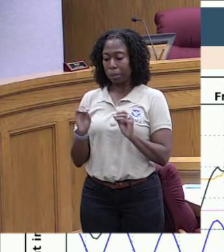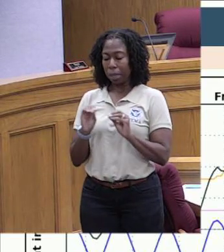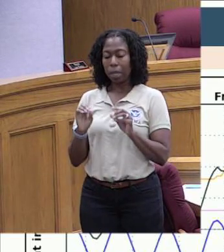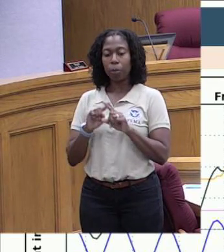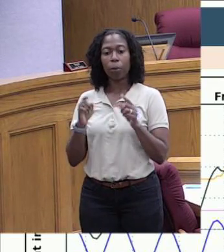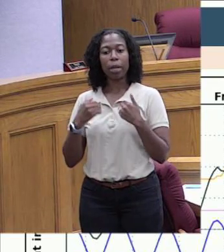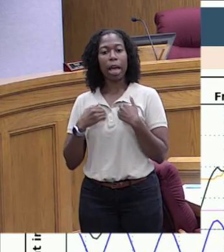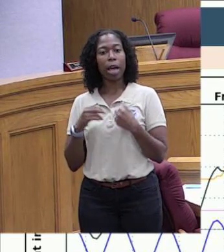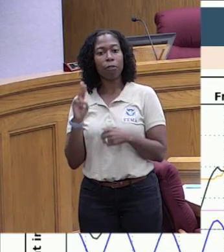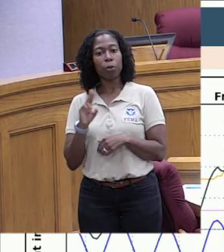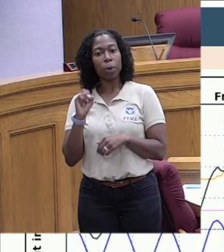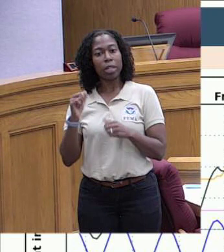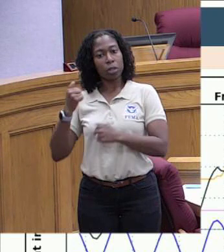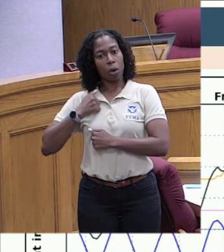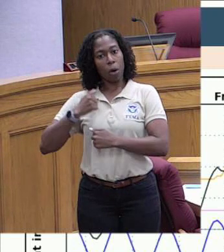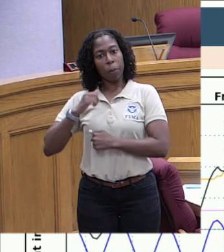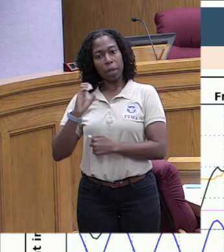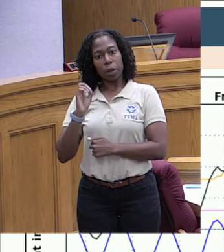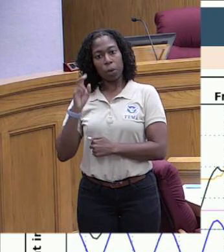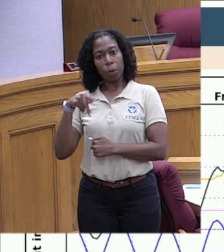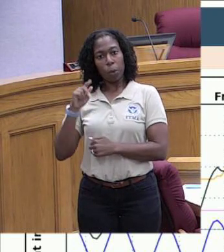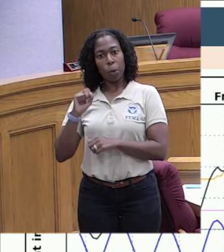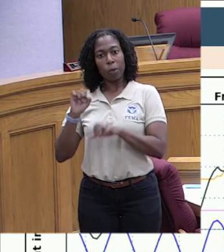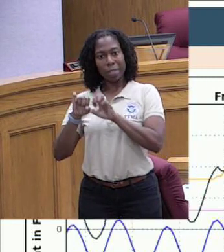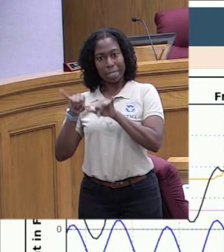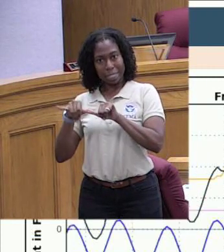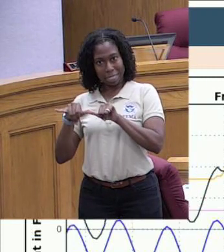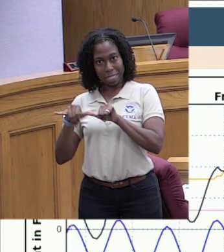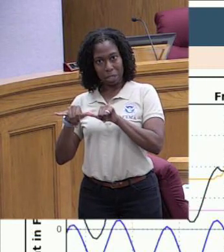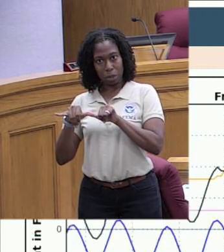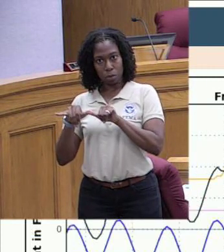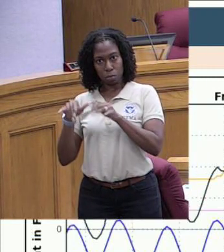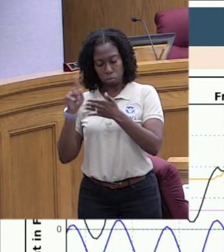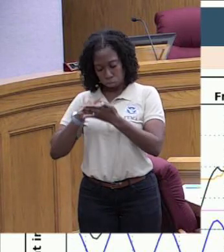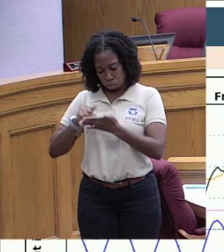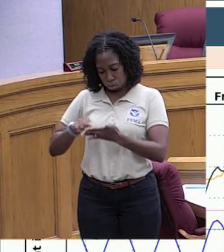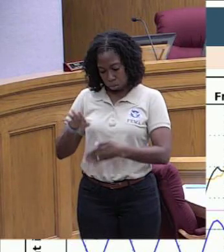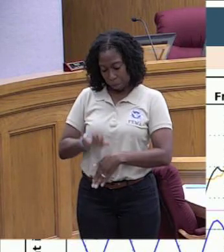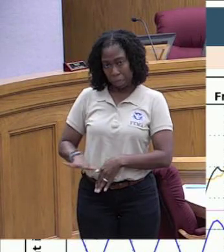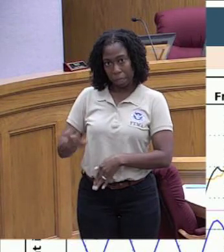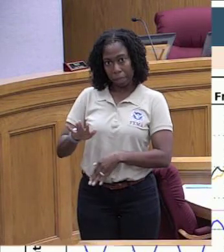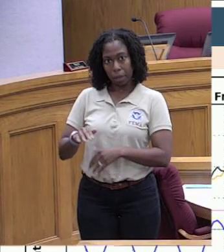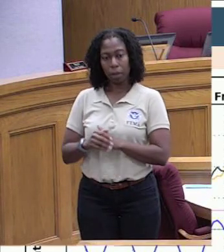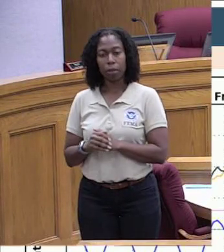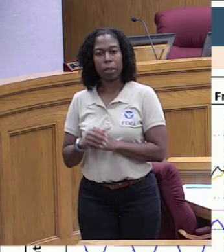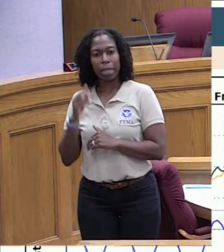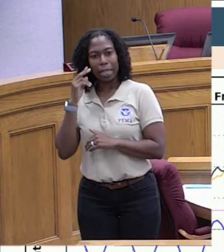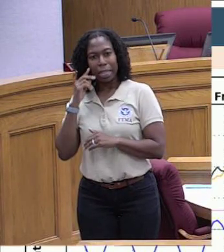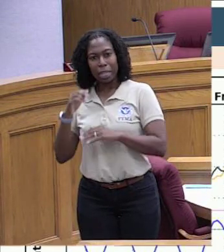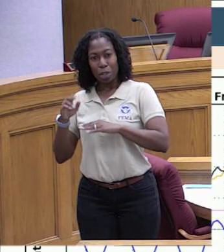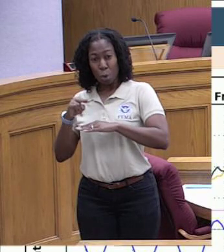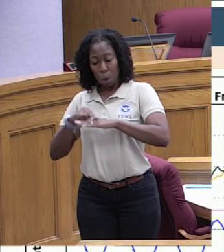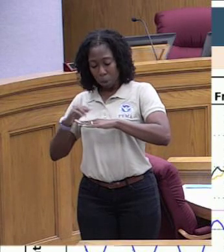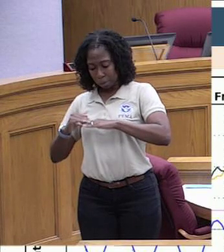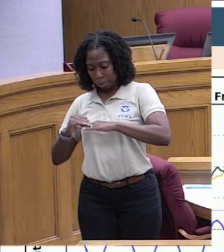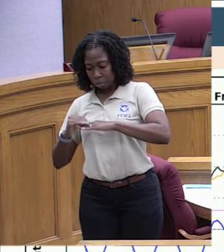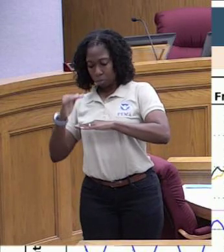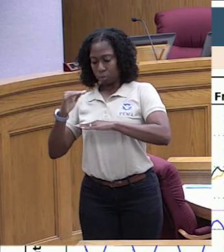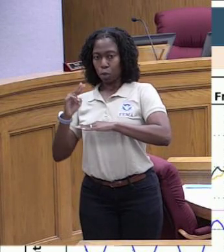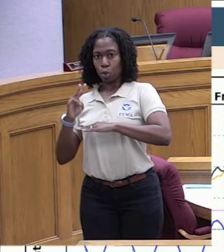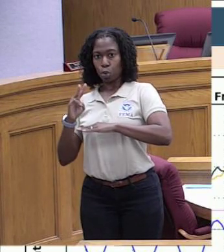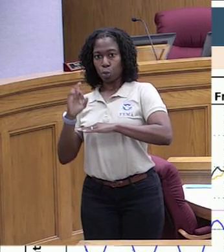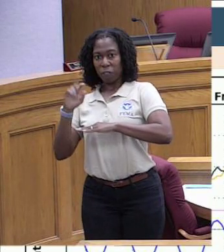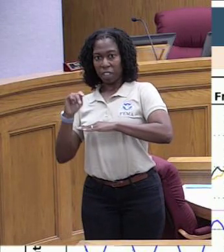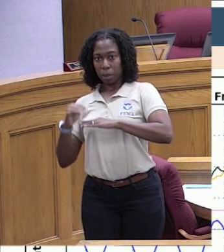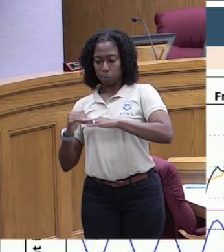gauges nearby. So the forecast that they're going with, they have it around 2 feet above normal, and it will go a little bit